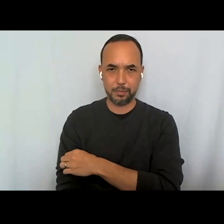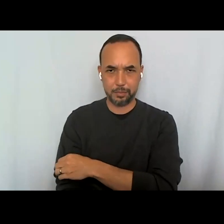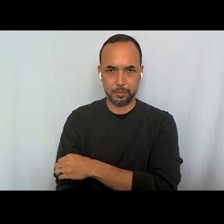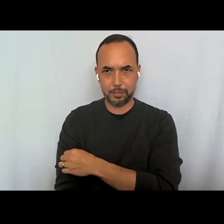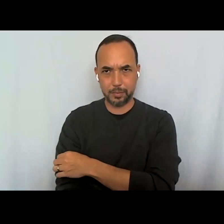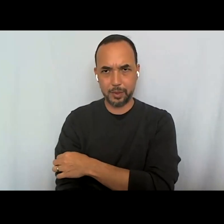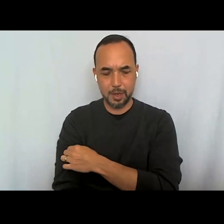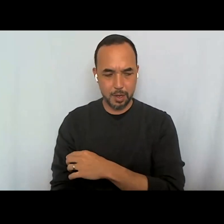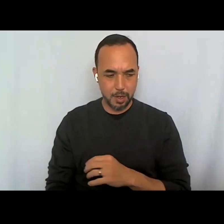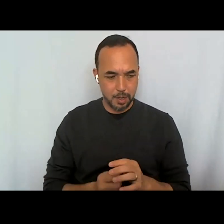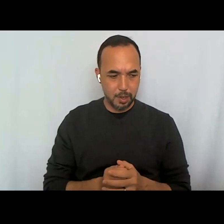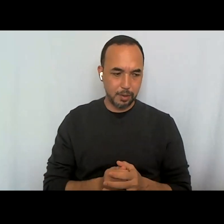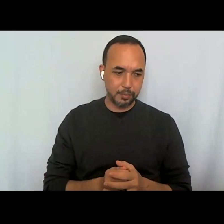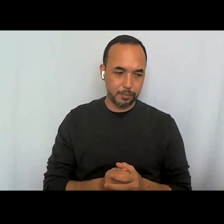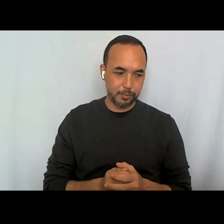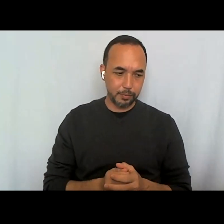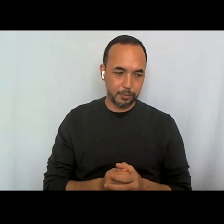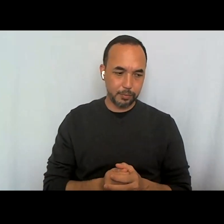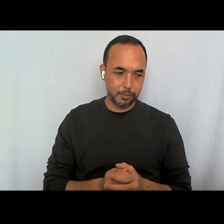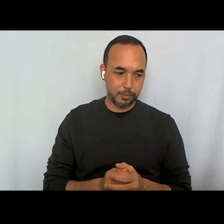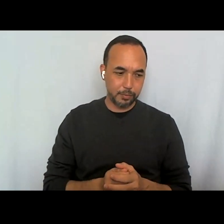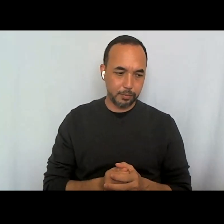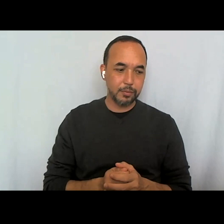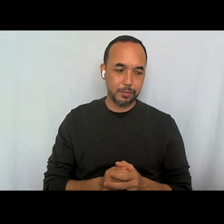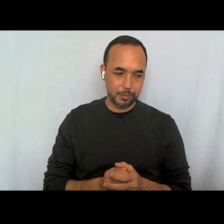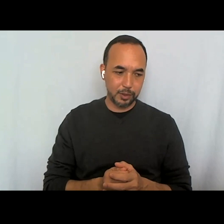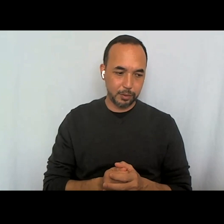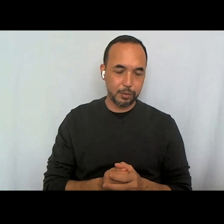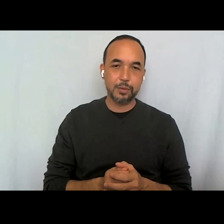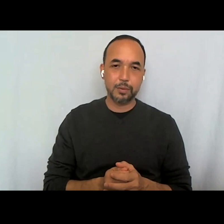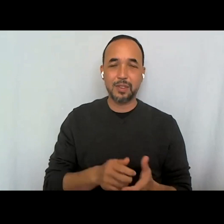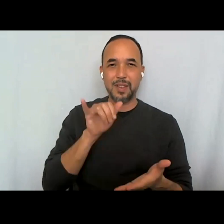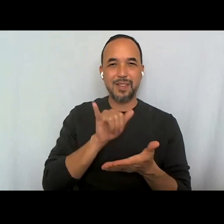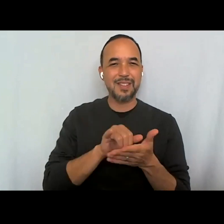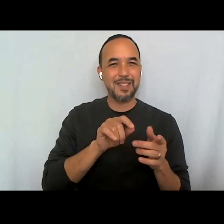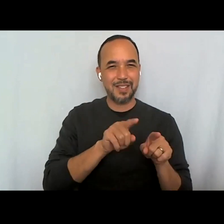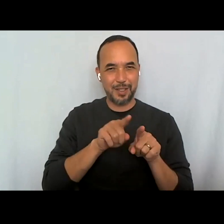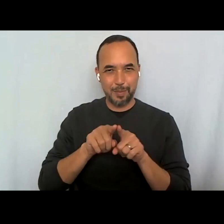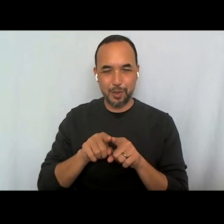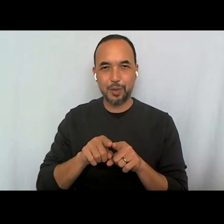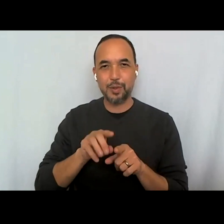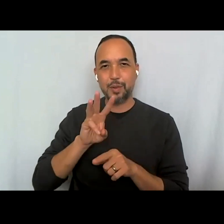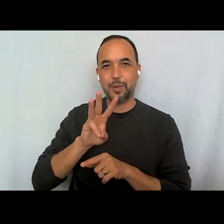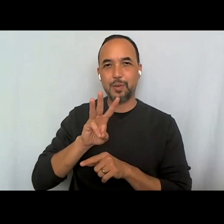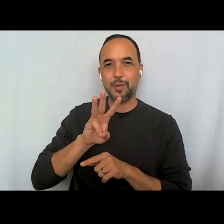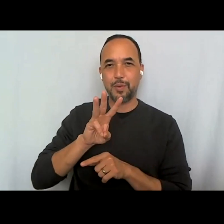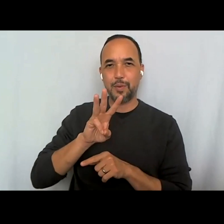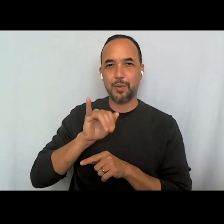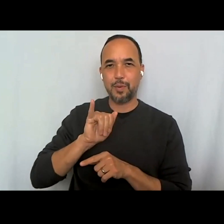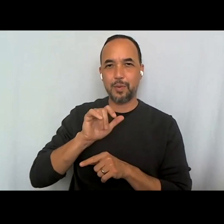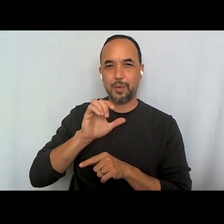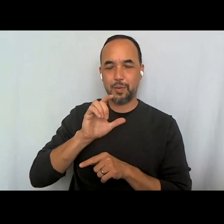John mentioned about William, sometimes when we're in a very loud or